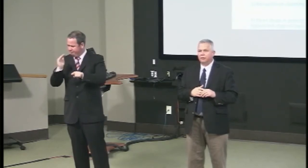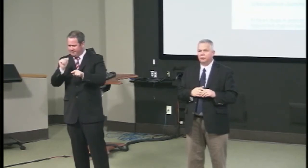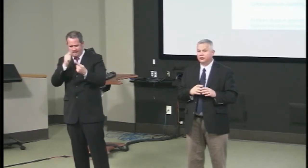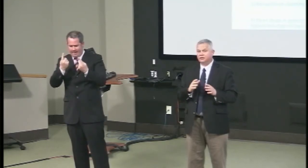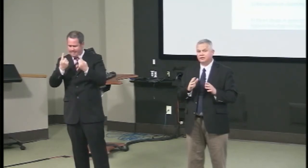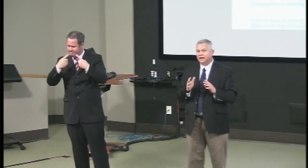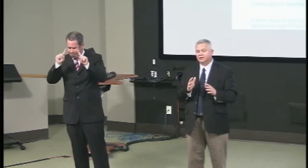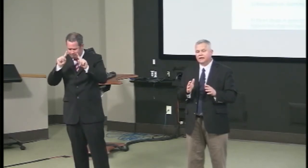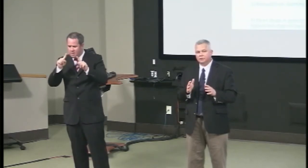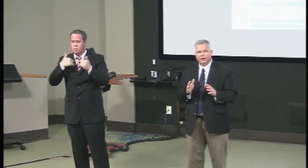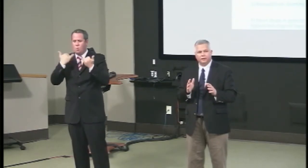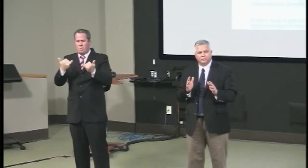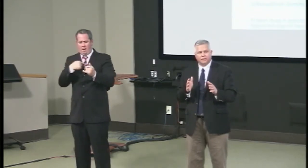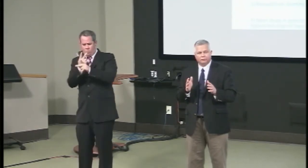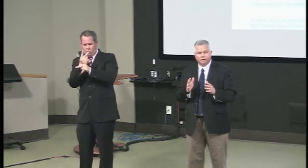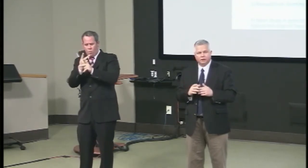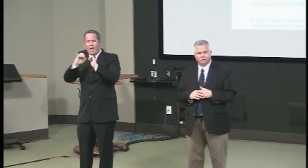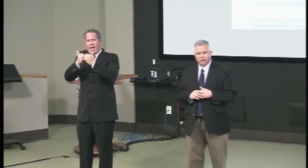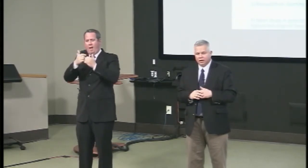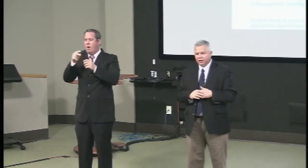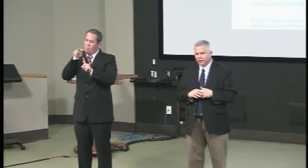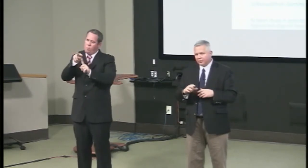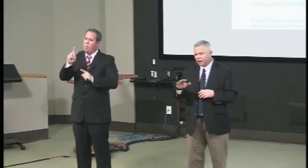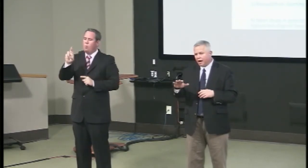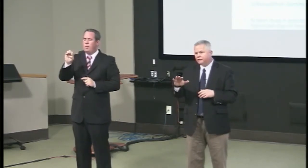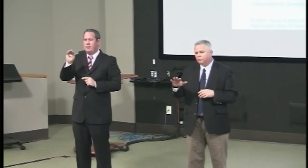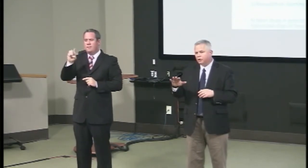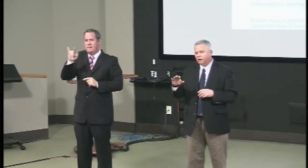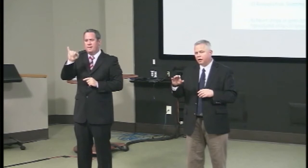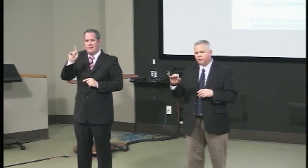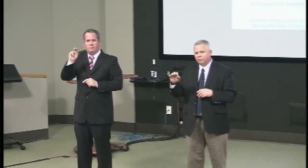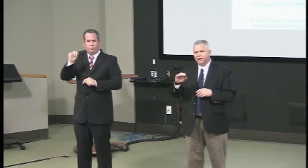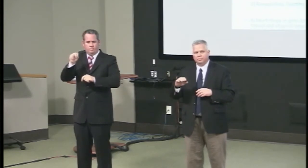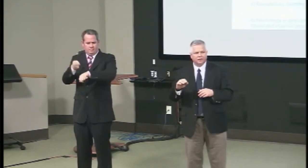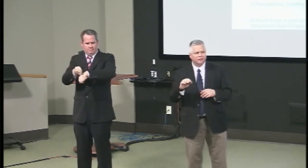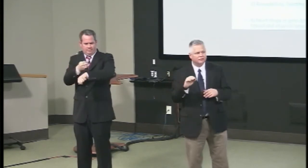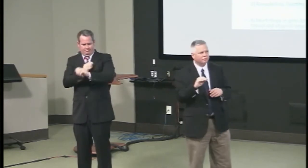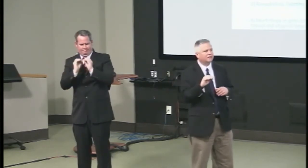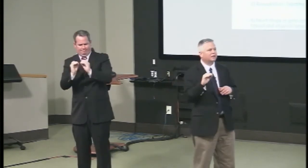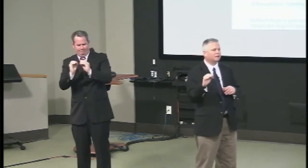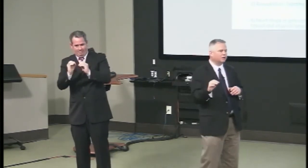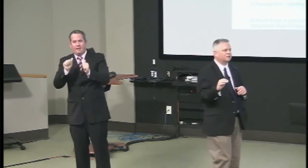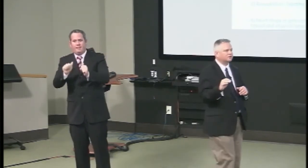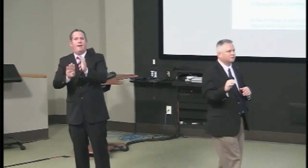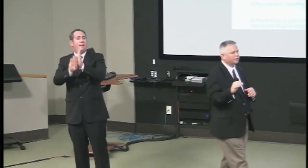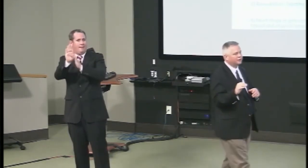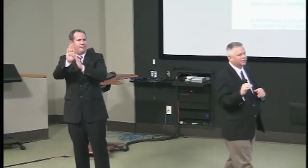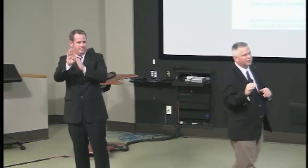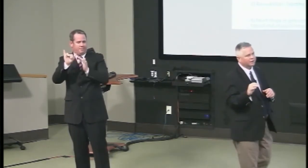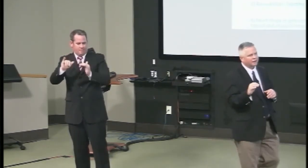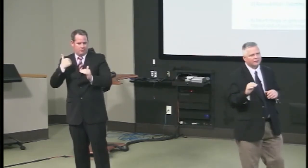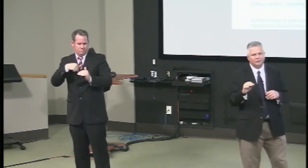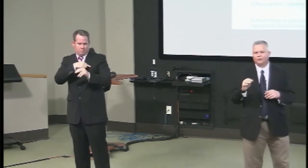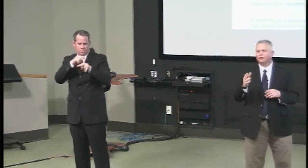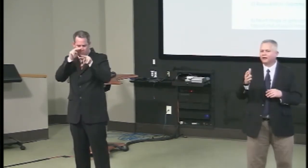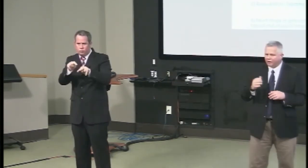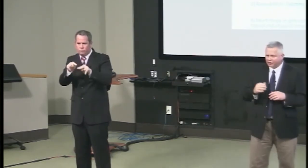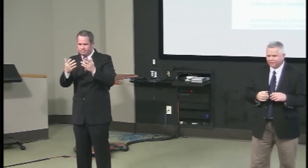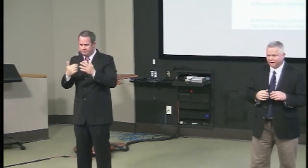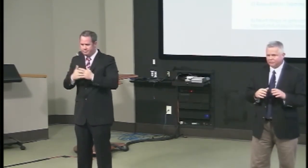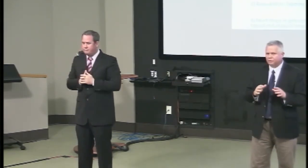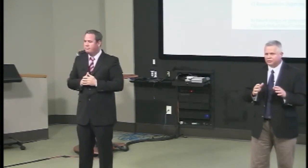sign populations. And indeed, I would note that a lot of the work on the brain basis of reading and reading disability,